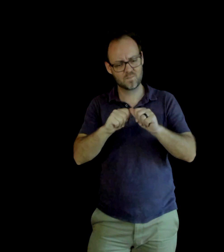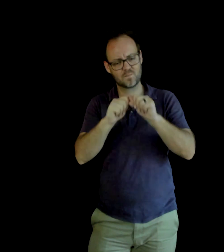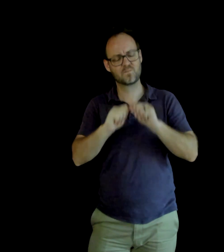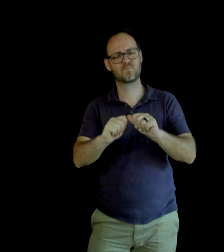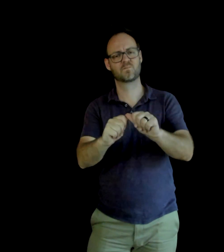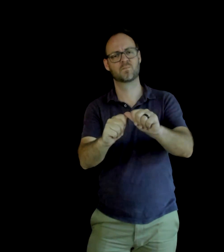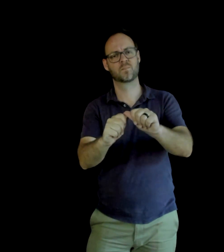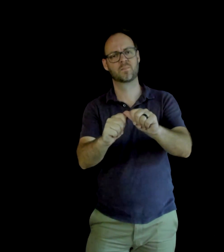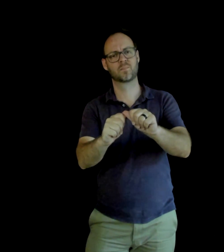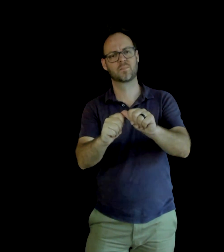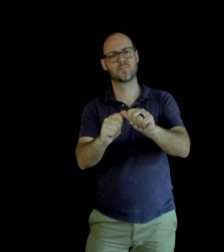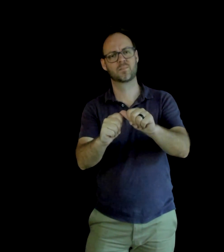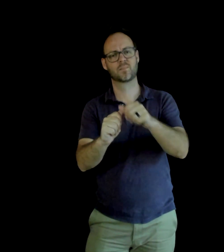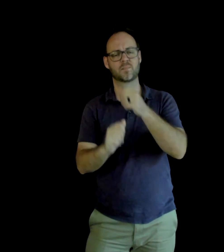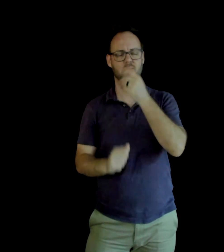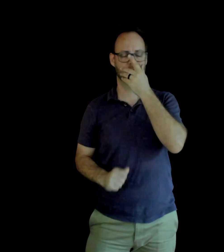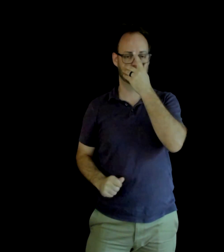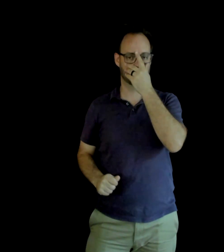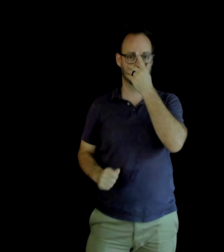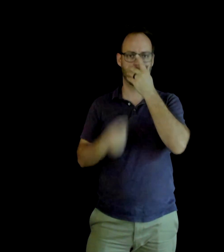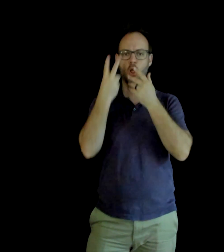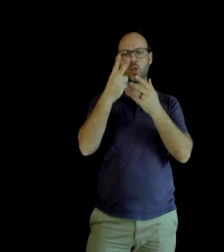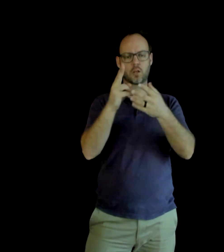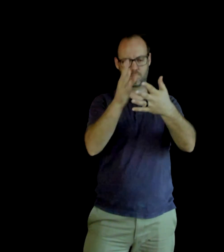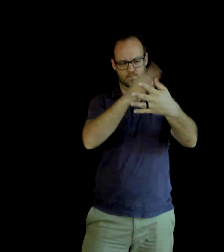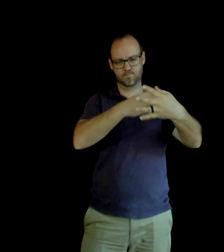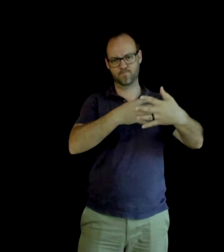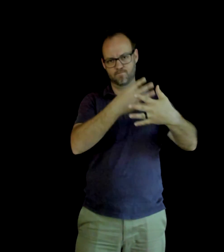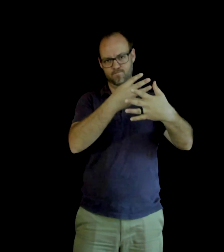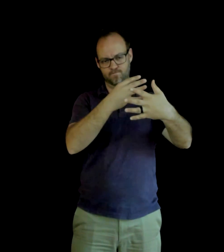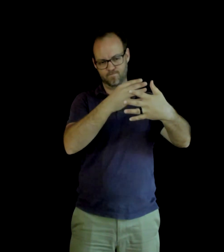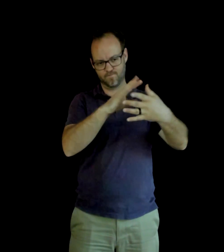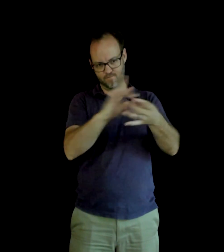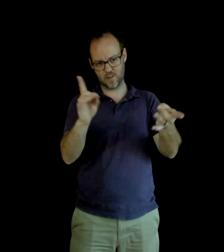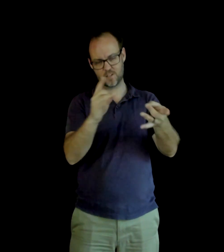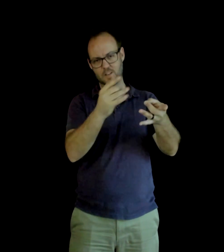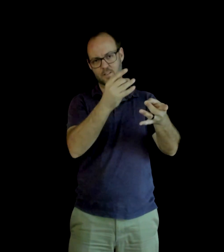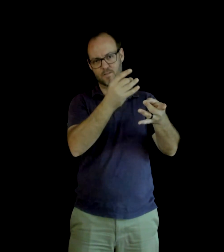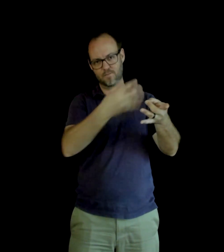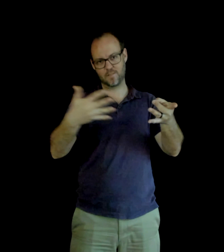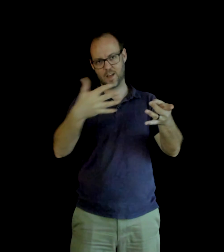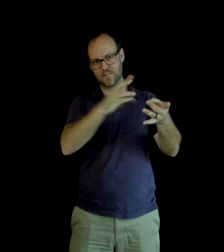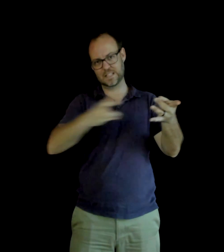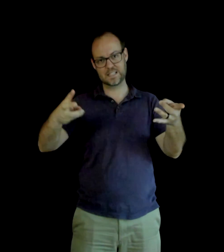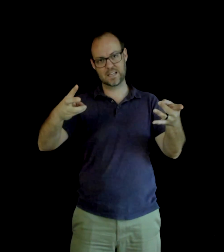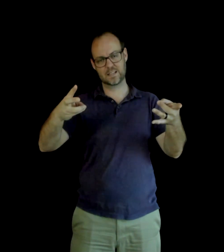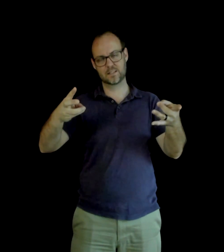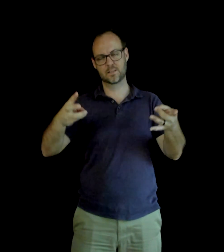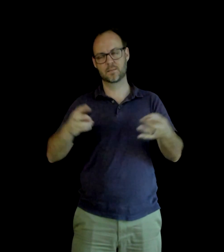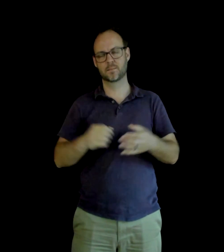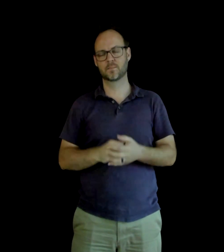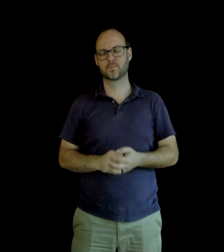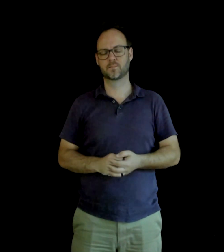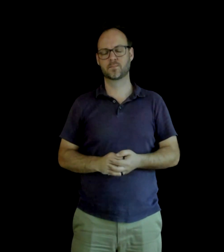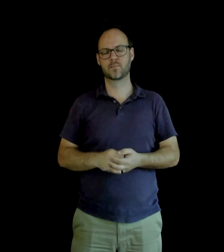verses are. If you go back and take a look at verse 5 and 6, this is David's definition of